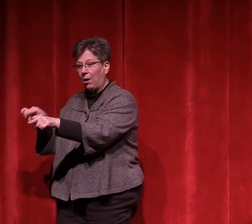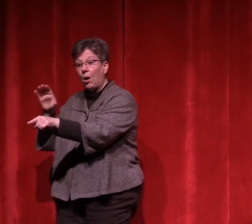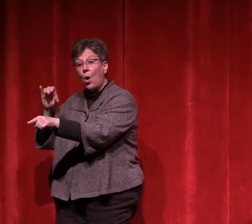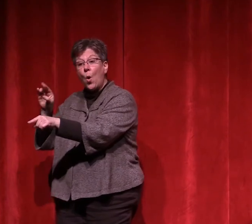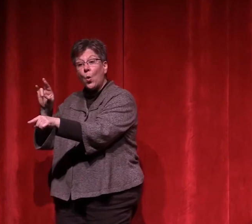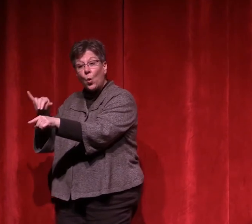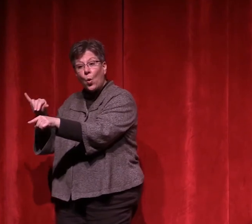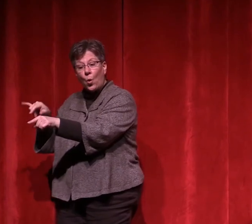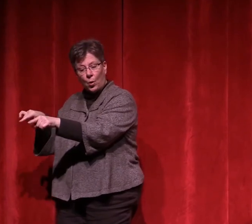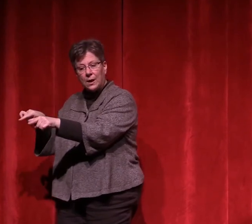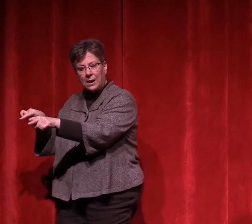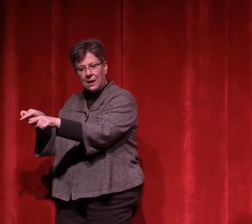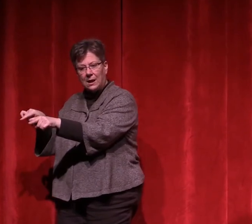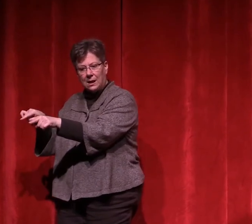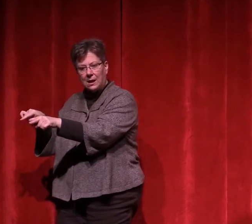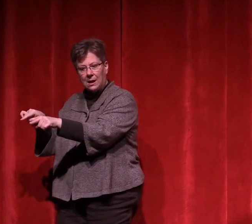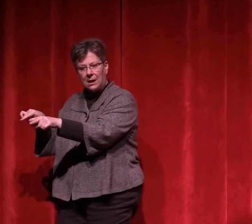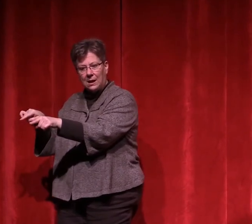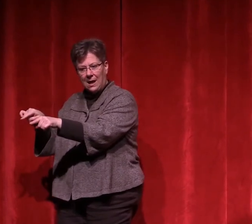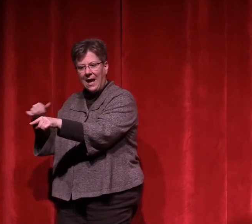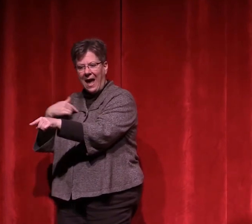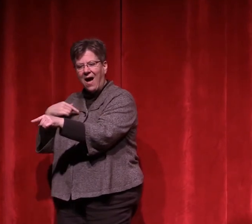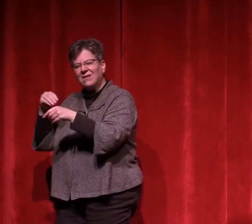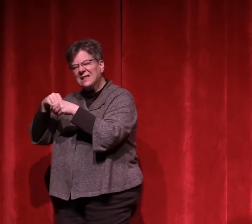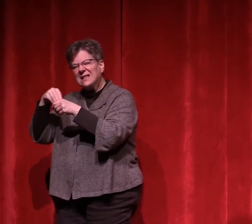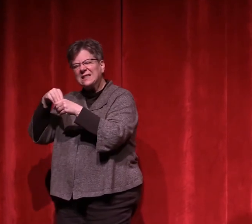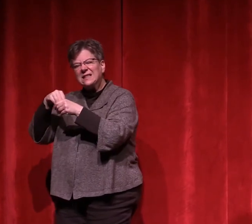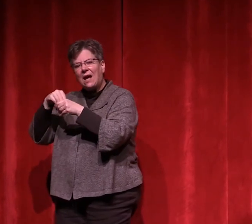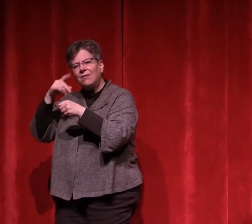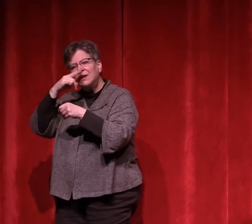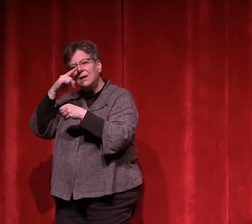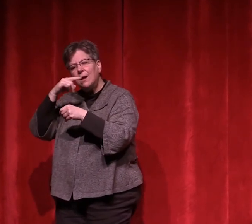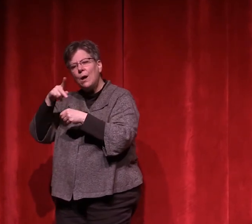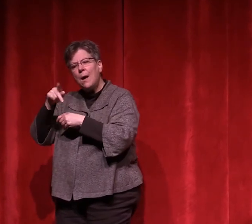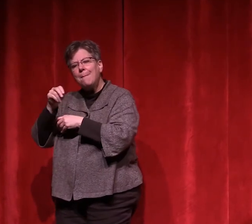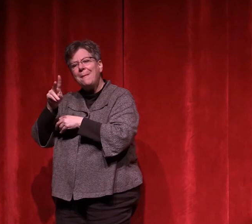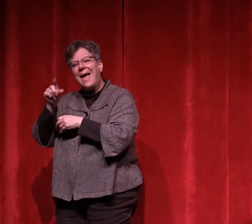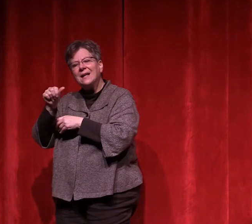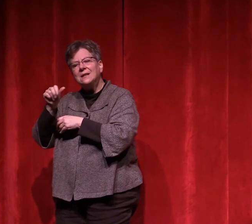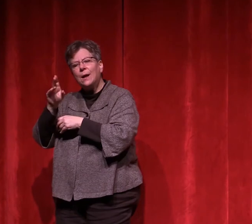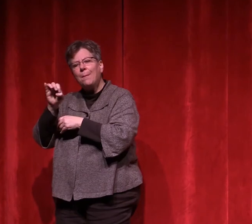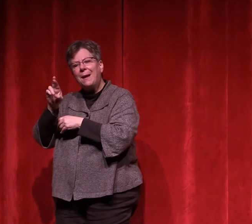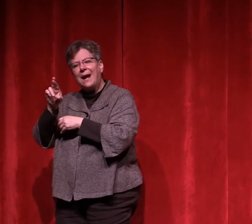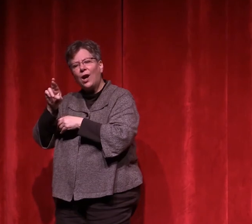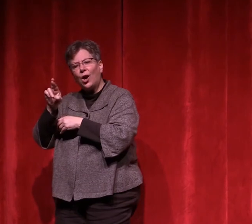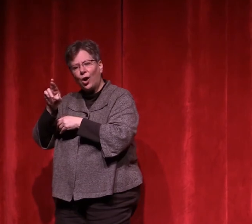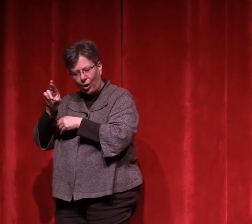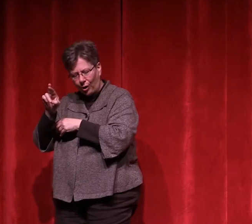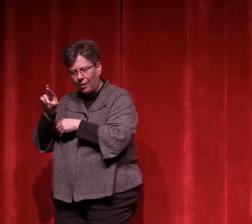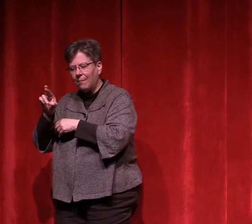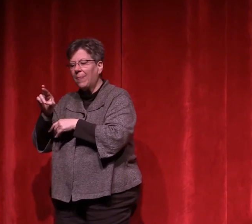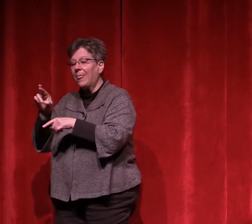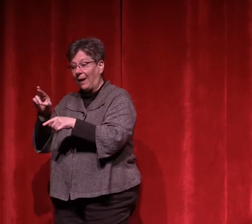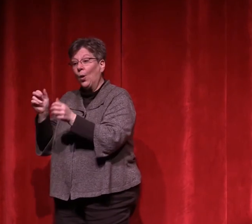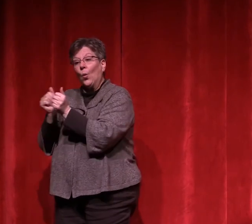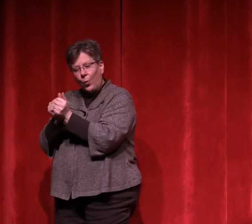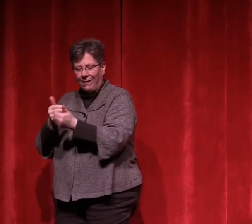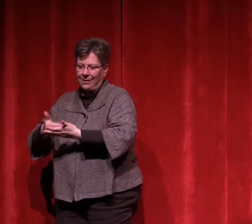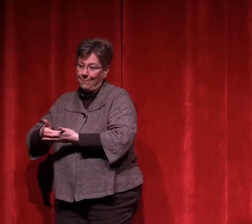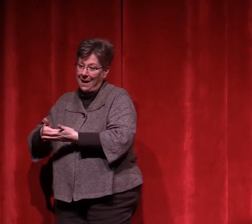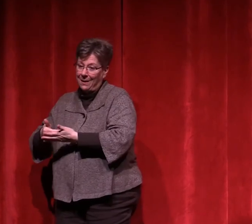a stuffed panda bear, and in its arms was a baby stuffed panda bear.